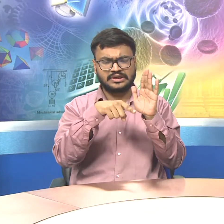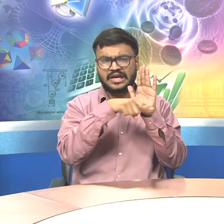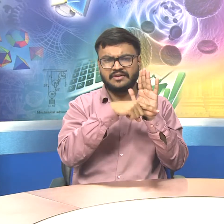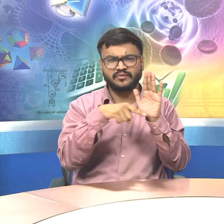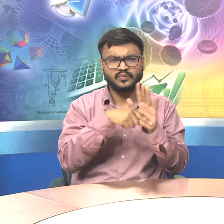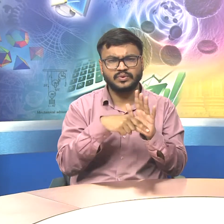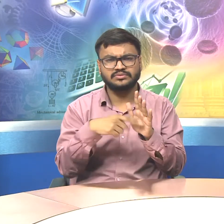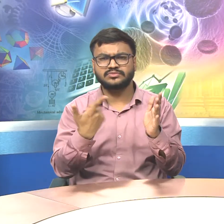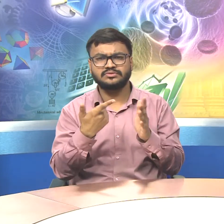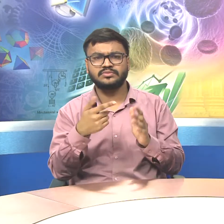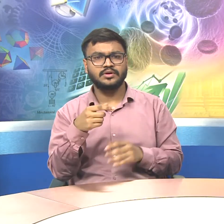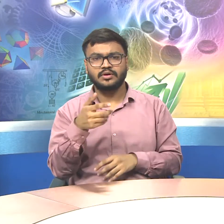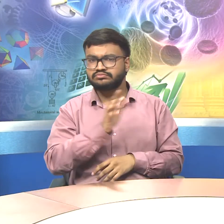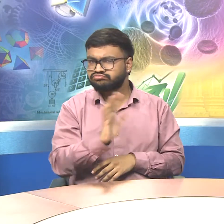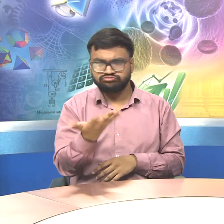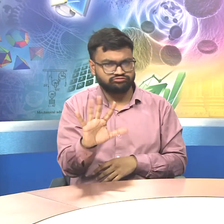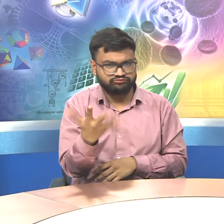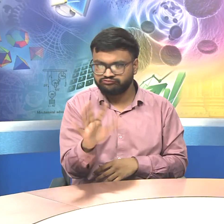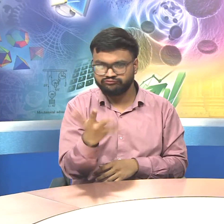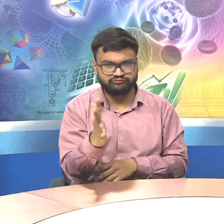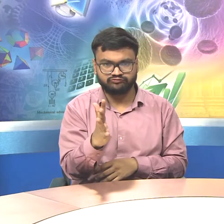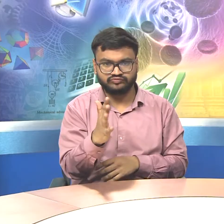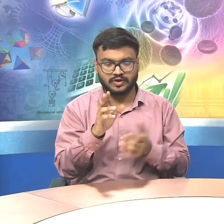And fourth is negative.